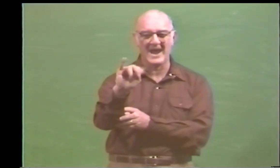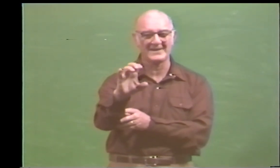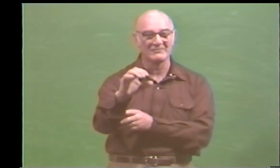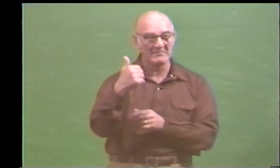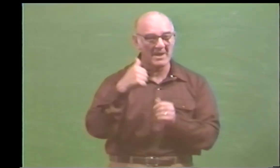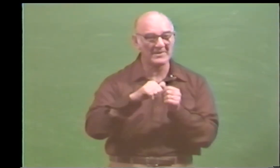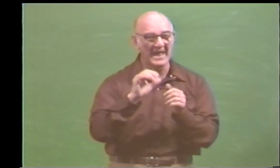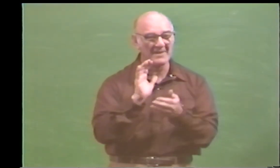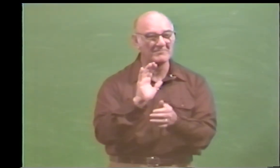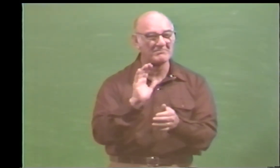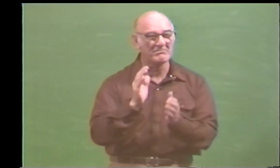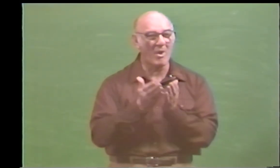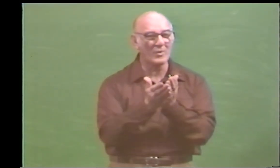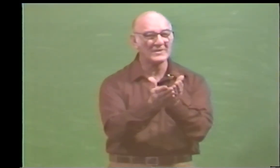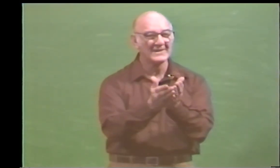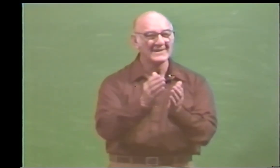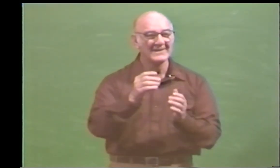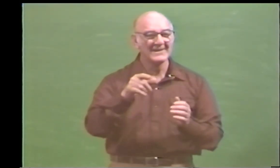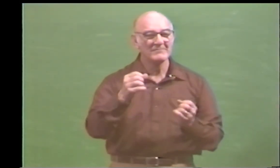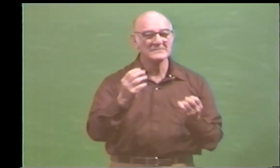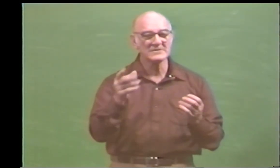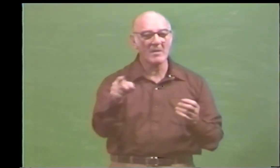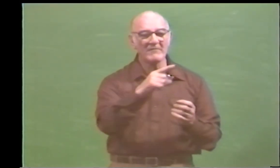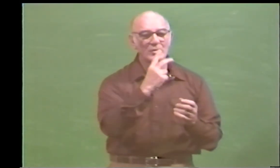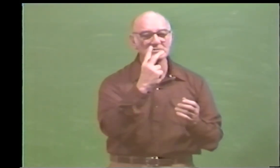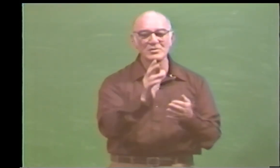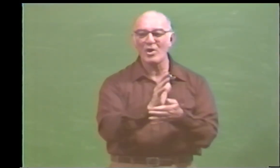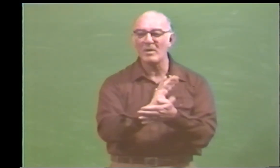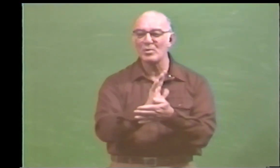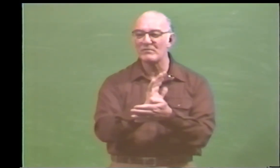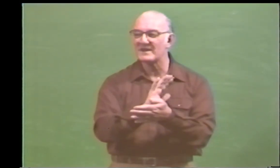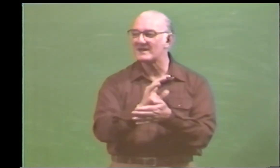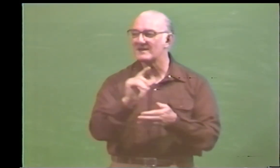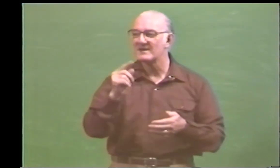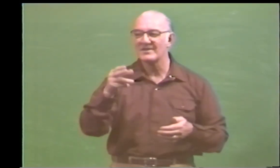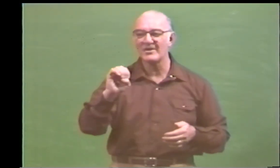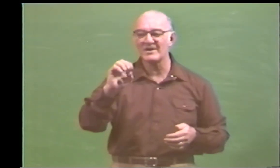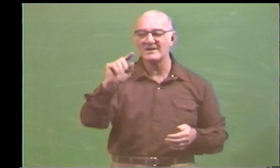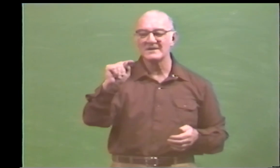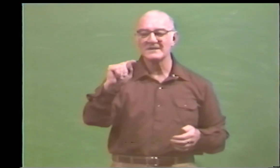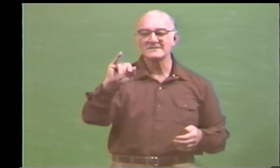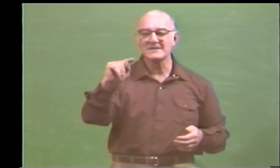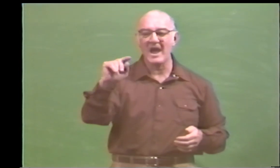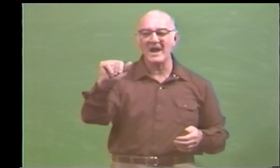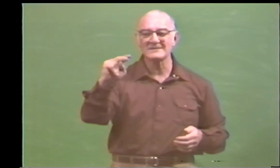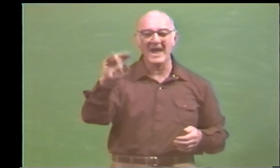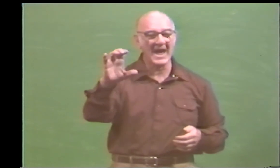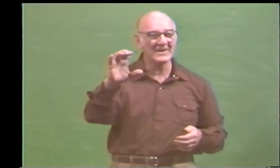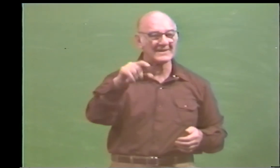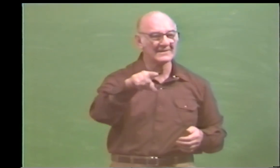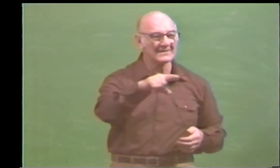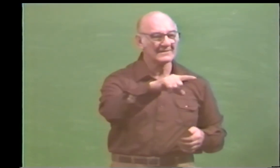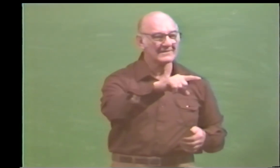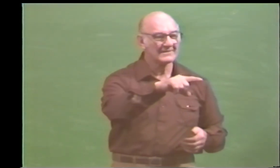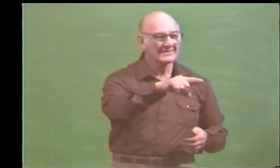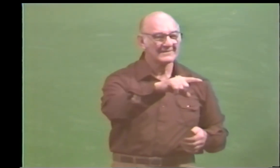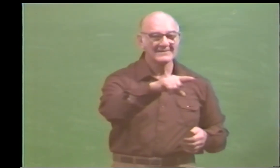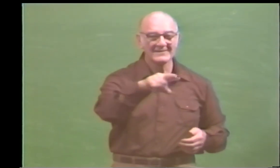Titanic. Remember that boat? Some of you saw a movie, The Titanic.